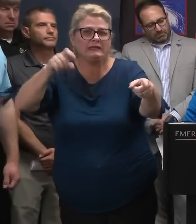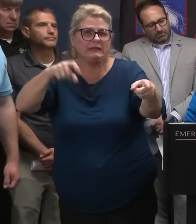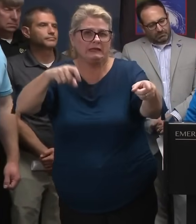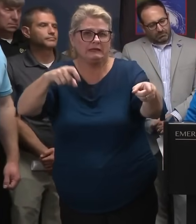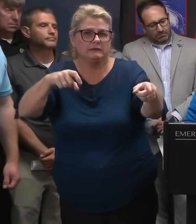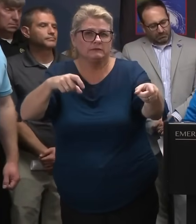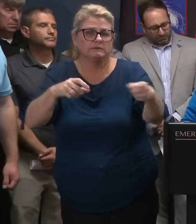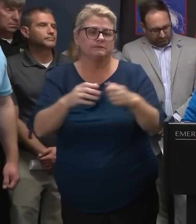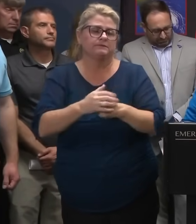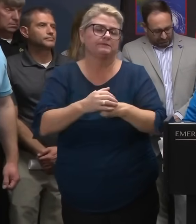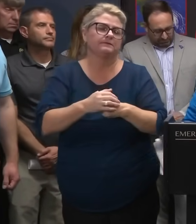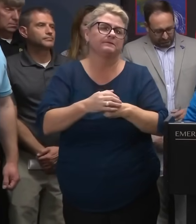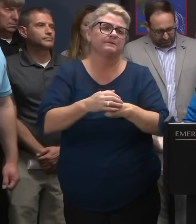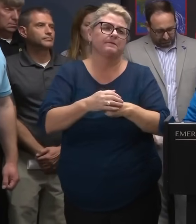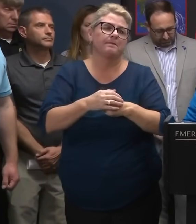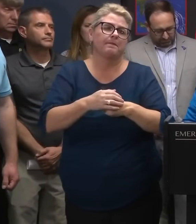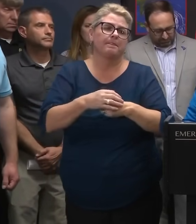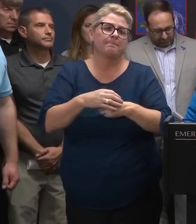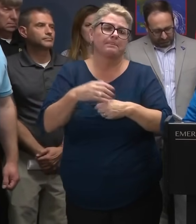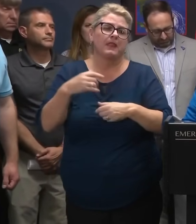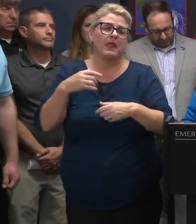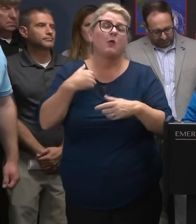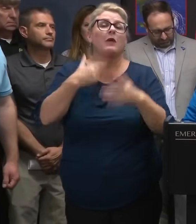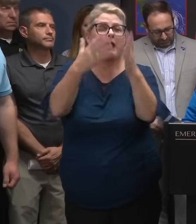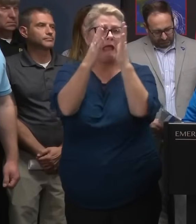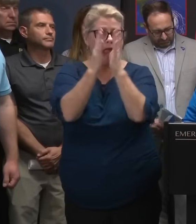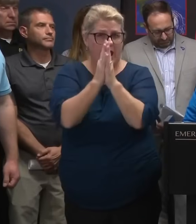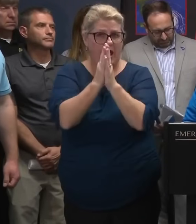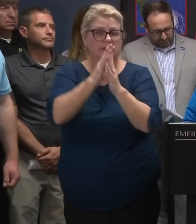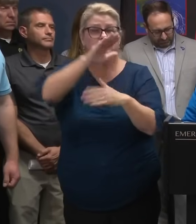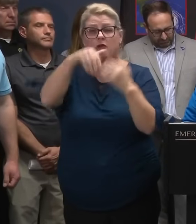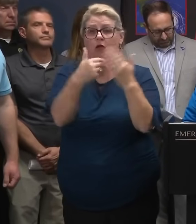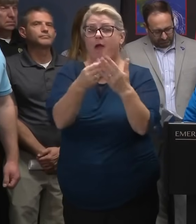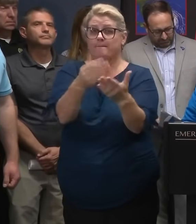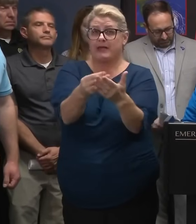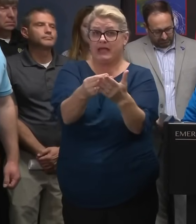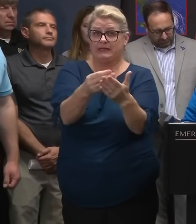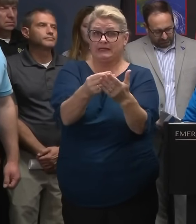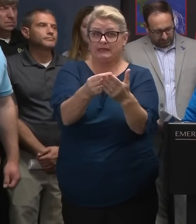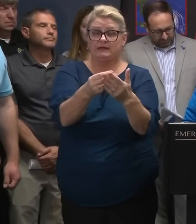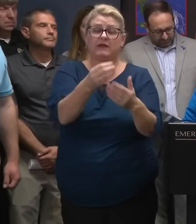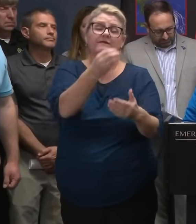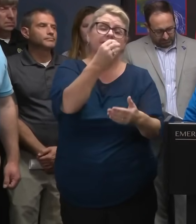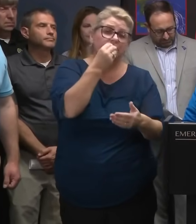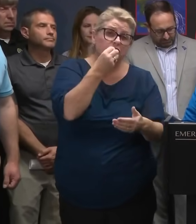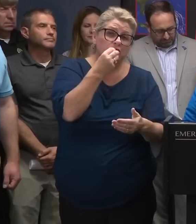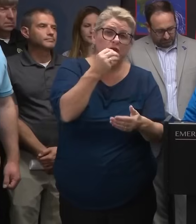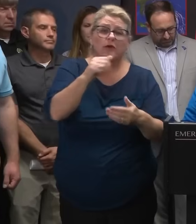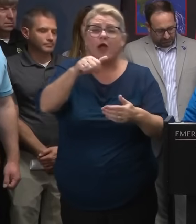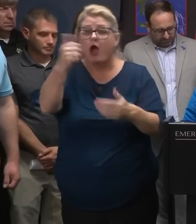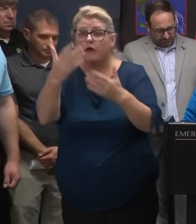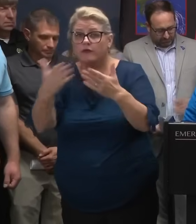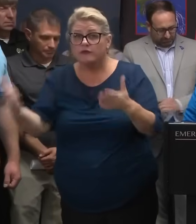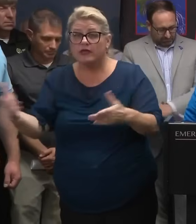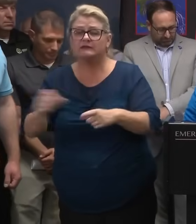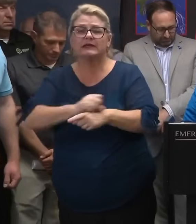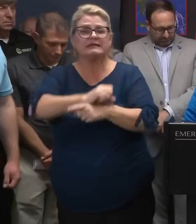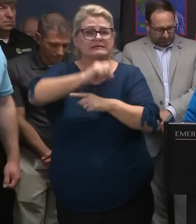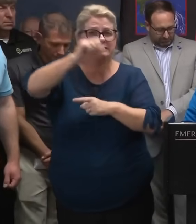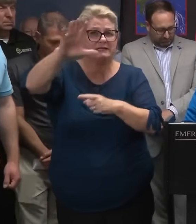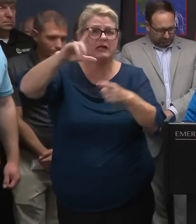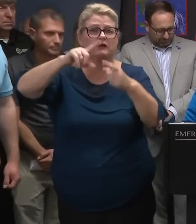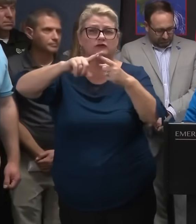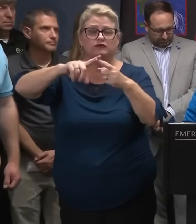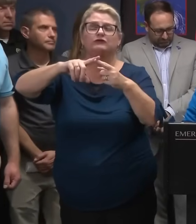recover. We are requesting that all monetary donations, food, or other donated goods be sent directly to